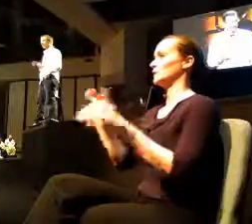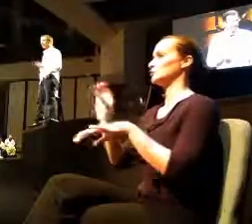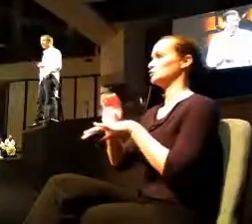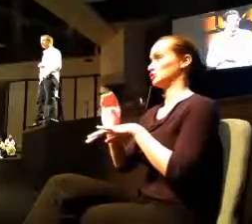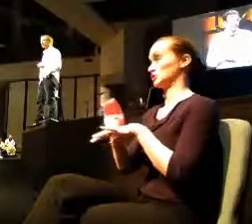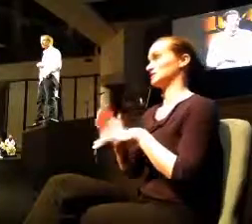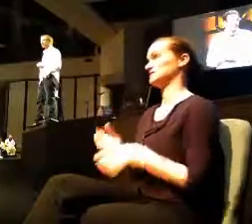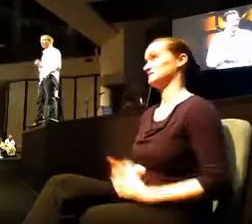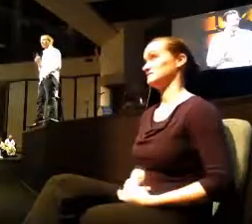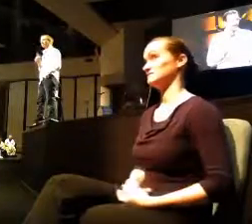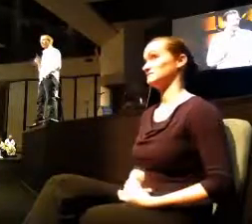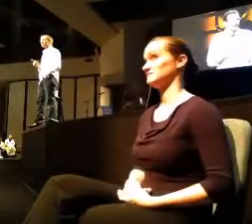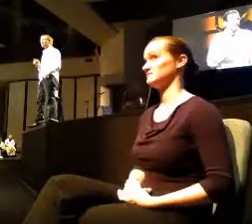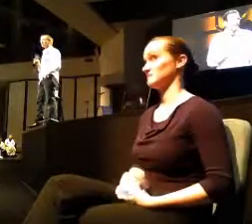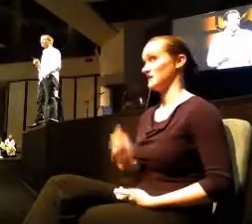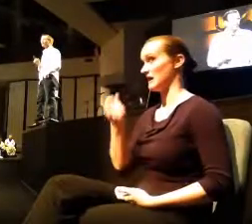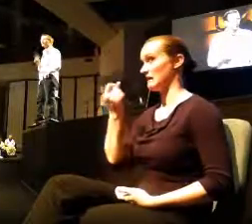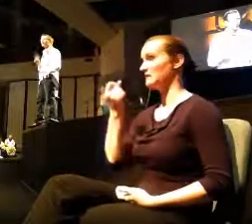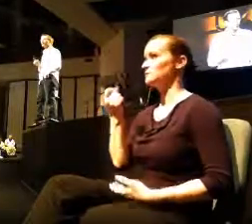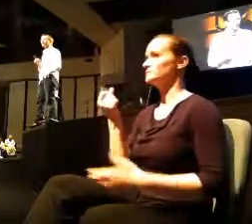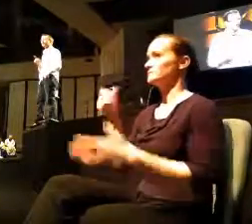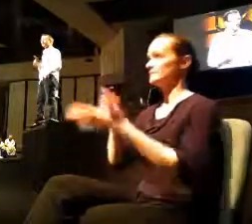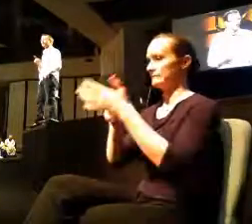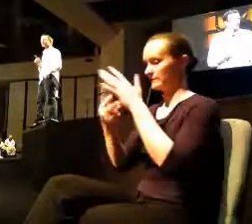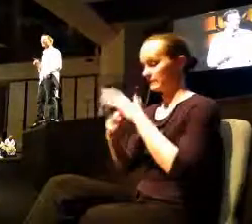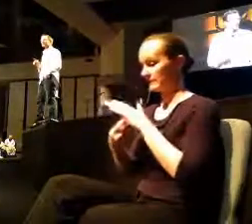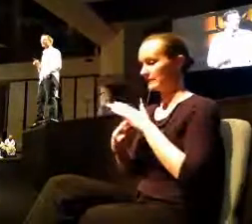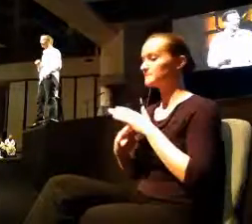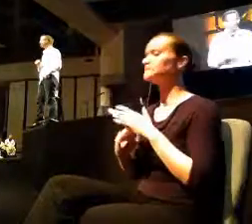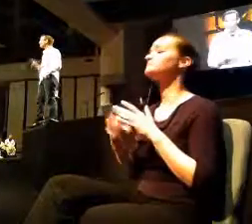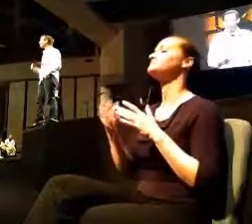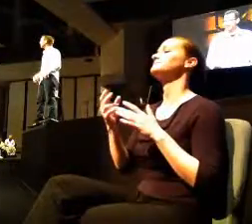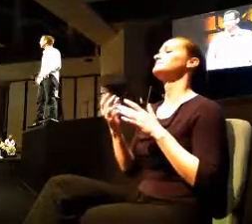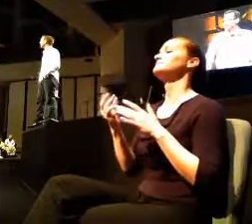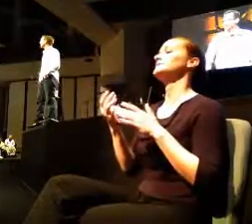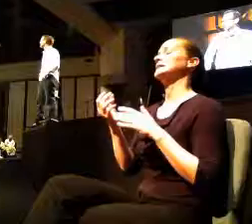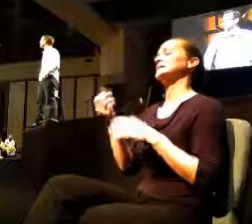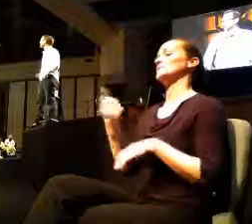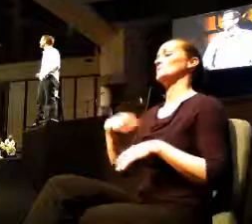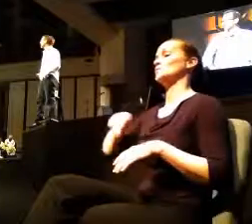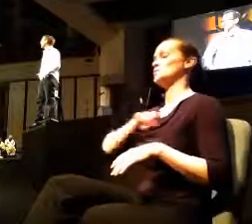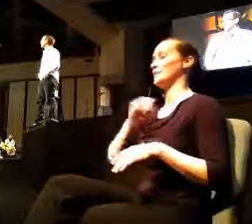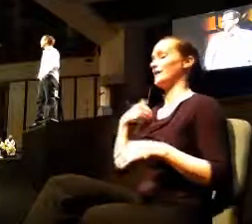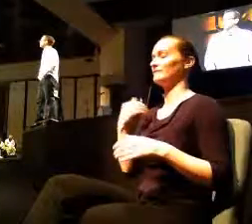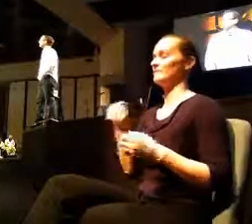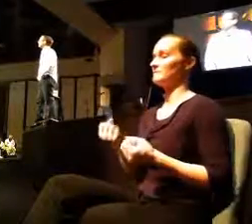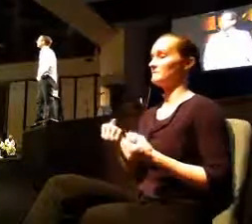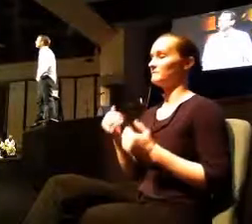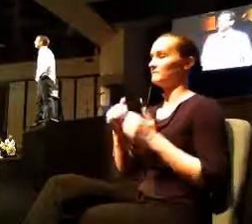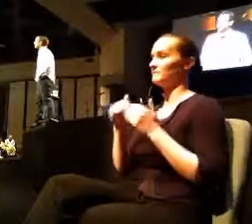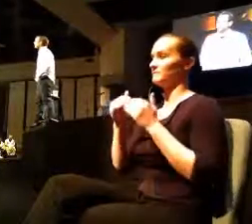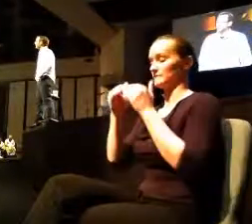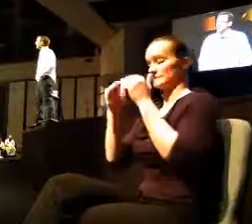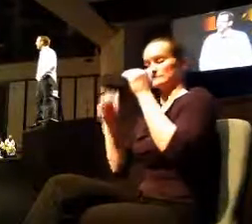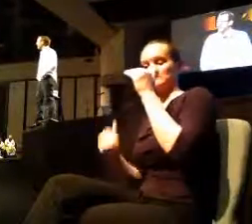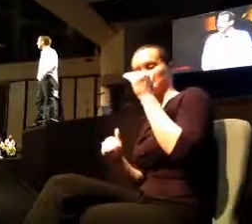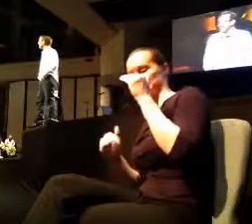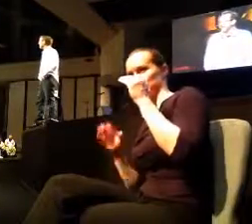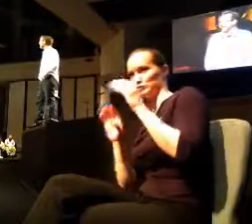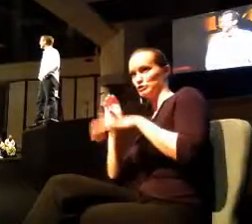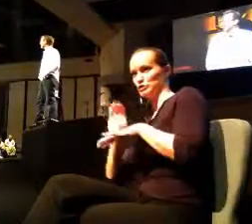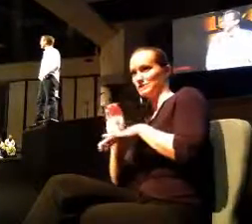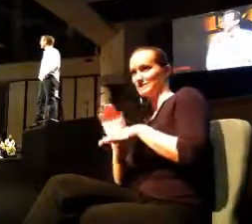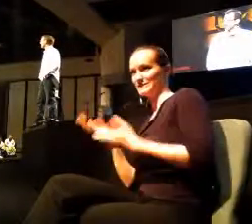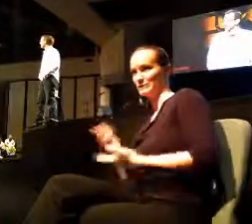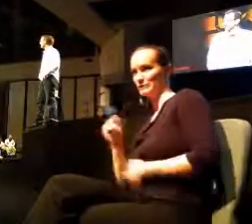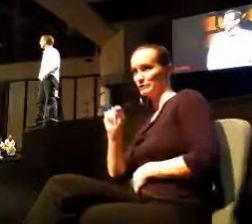That's us. 11th most unchurched city in all of the U.S. And you know, if you're an institution, that's